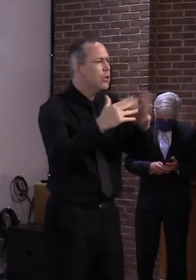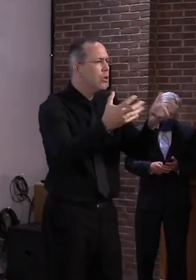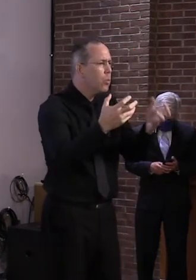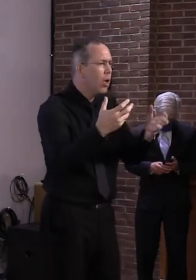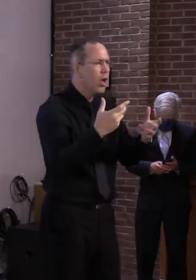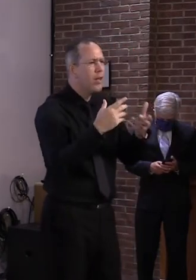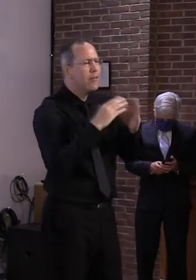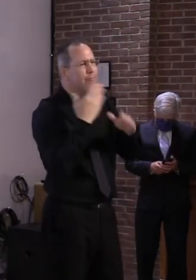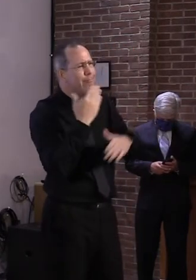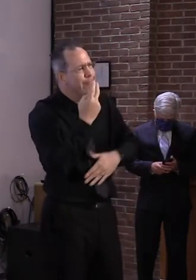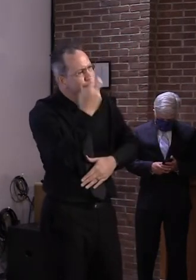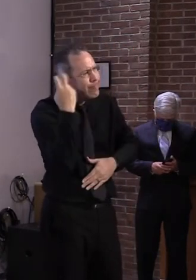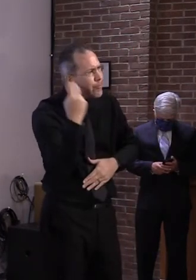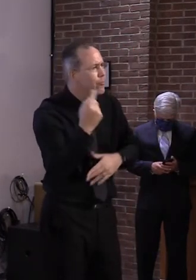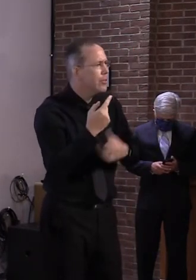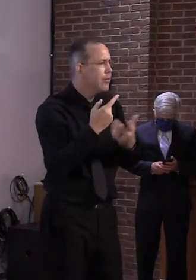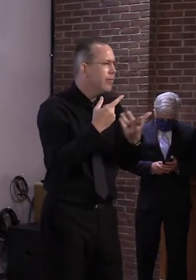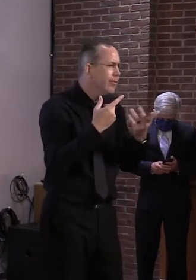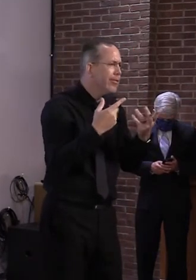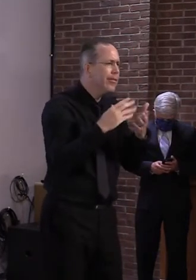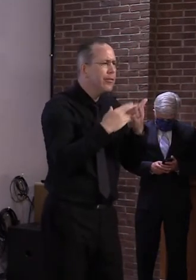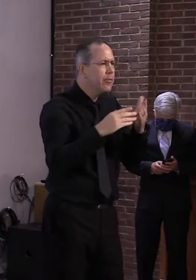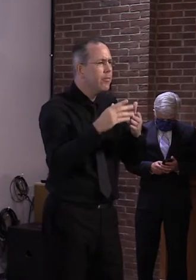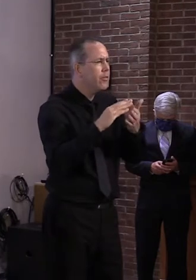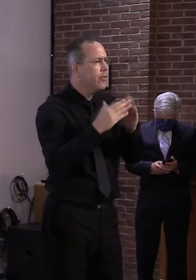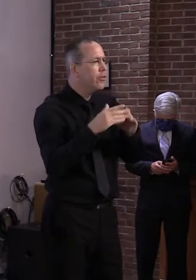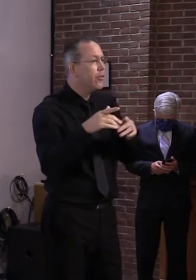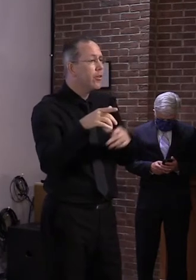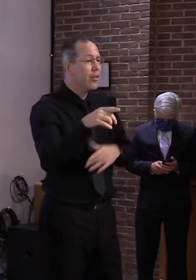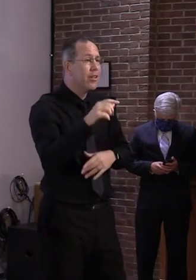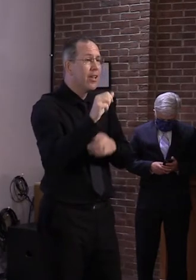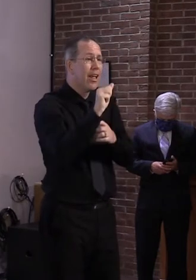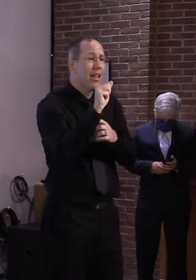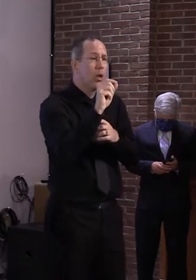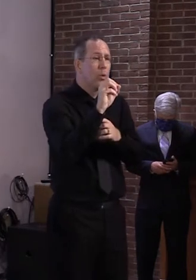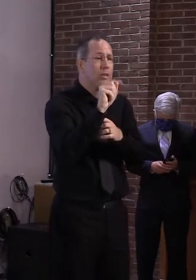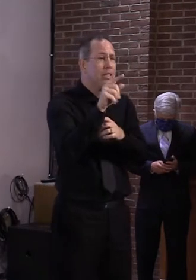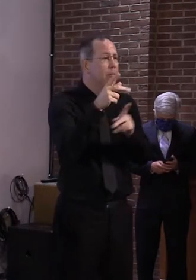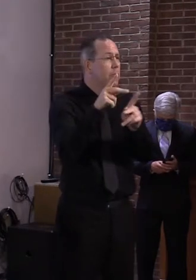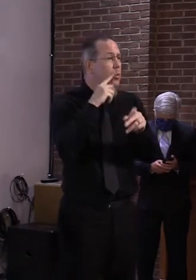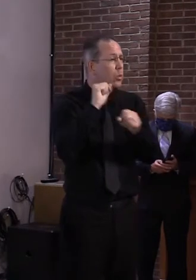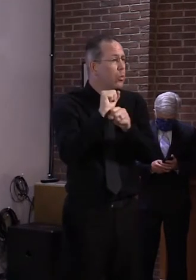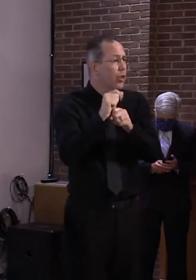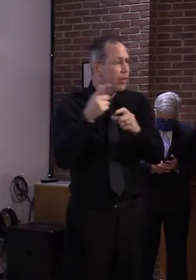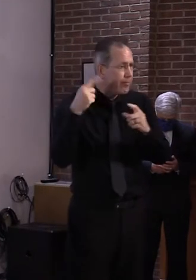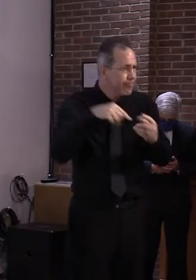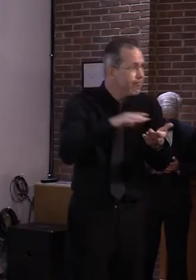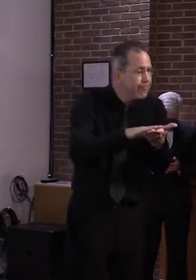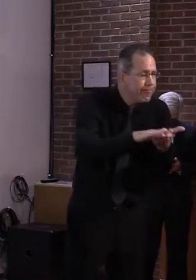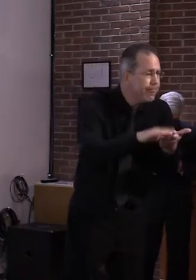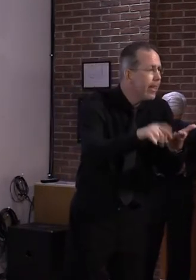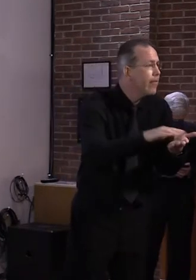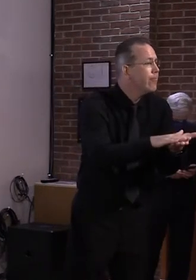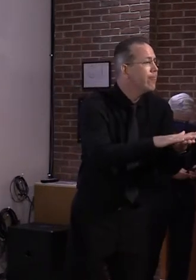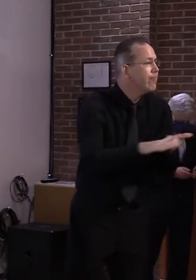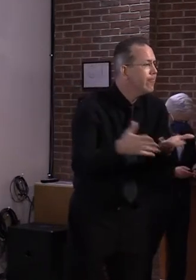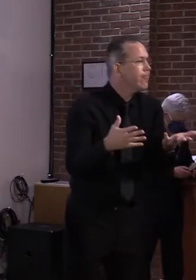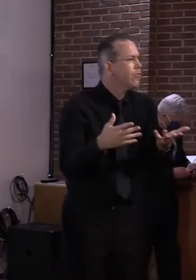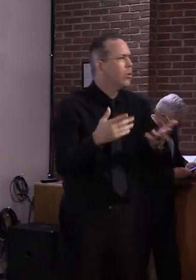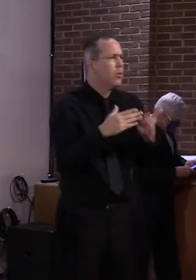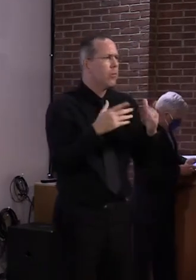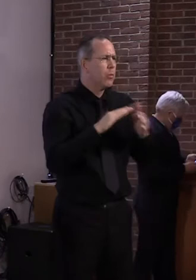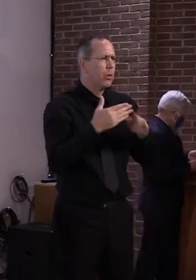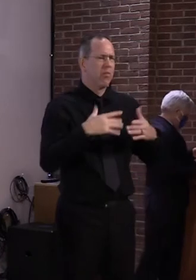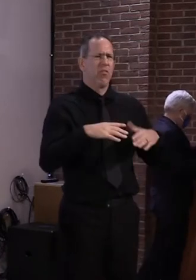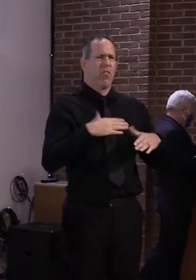allow the districts to let people express some of this, their frustration and some of their